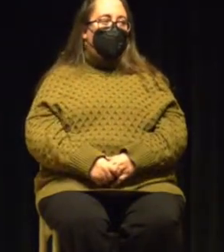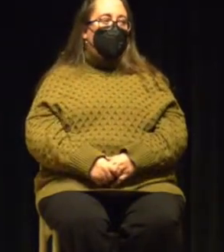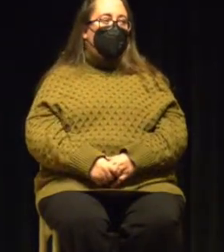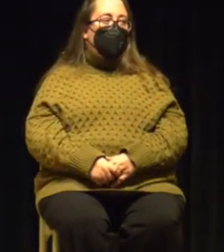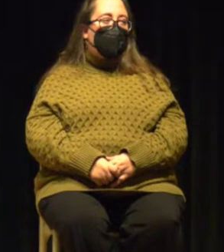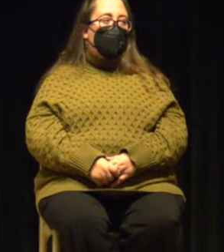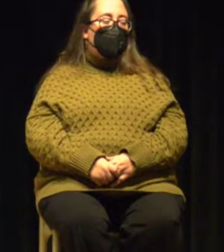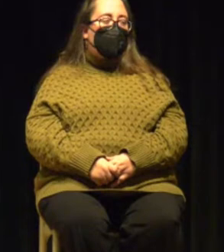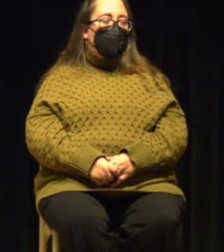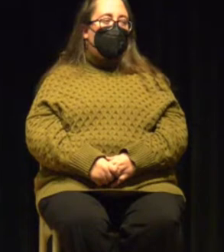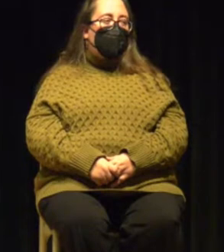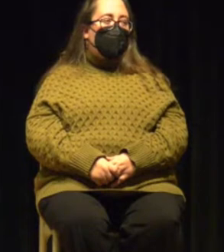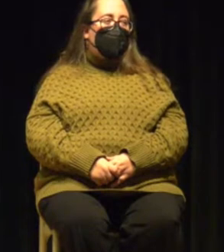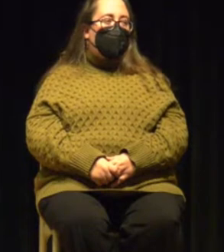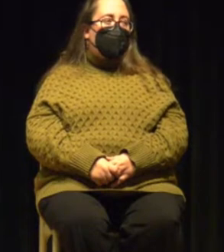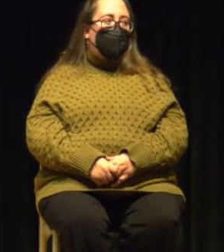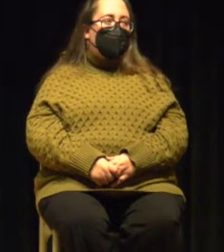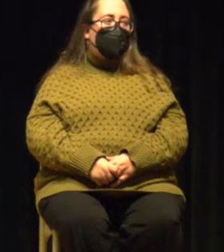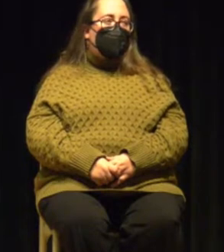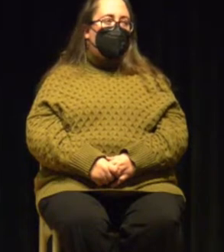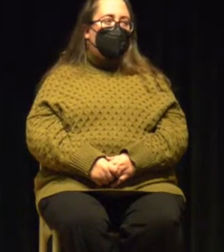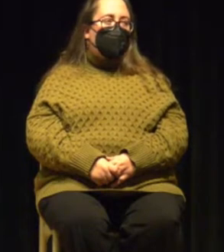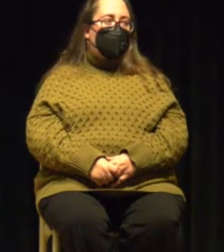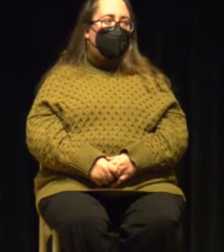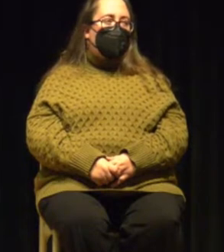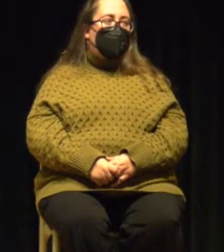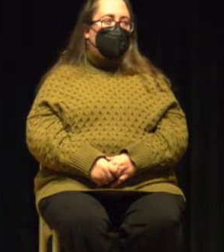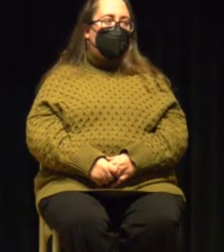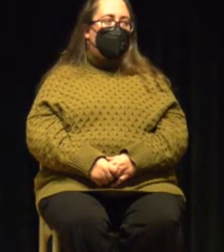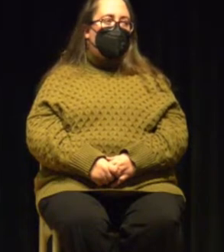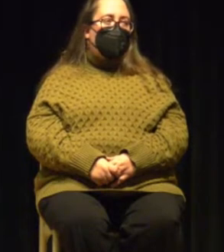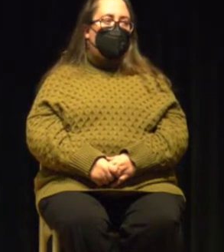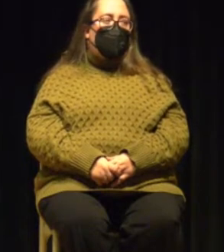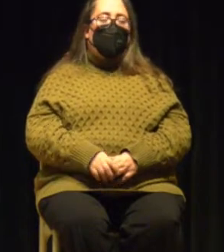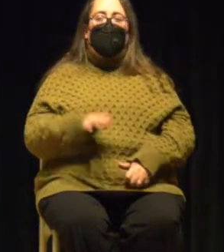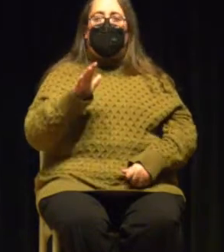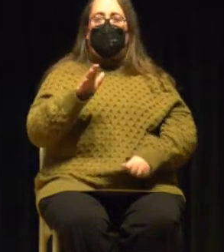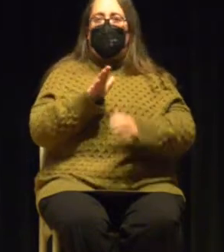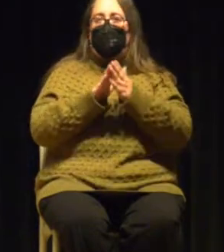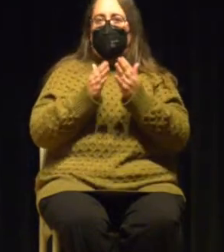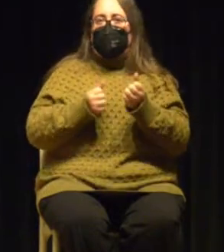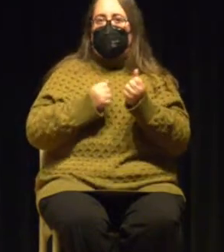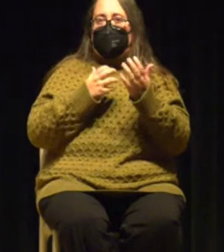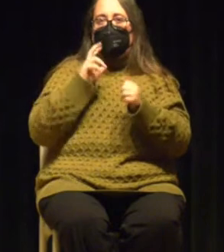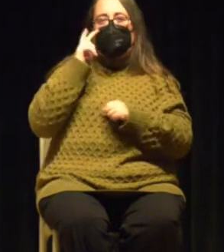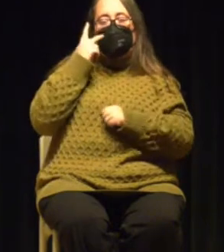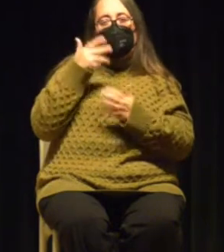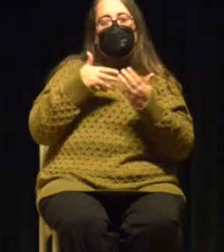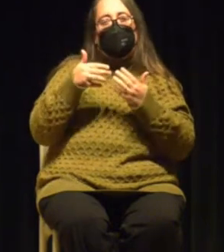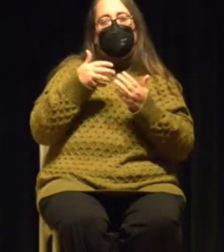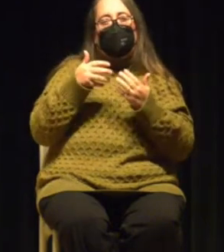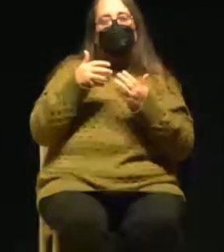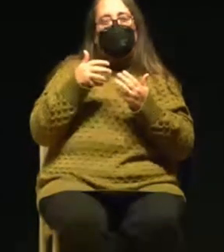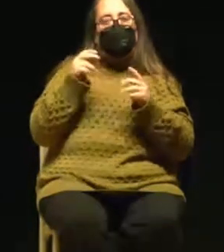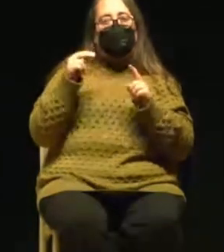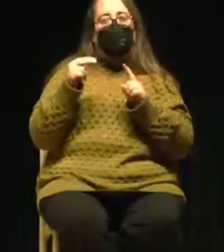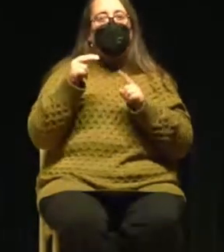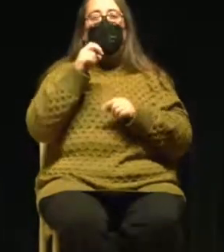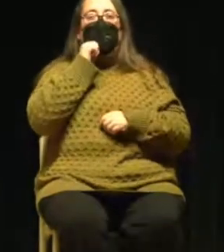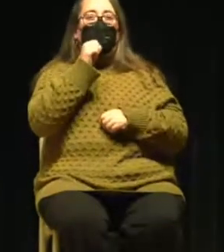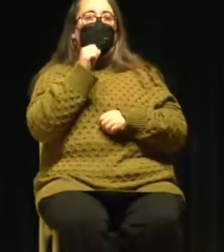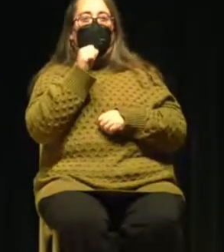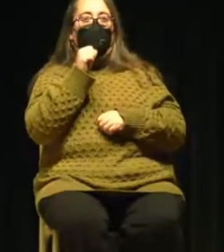books express your political or social views? Is that what? No, it's just a memoir about food, fat, and